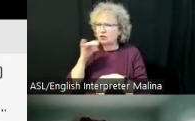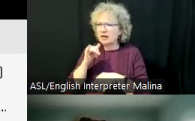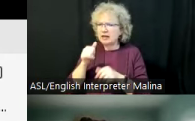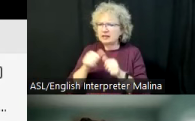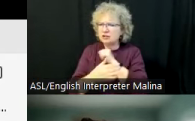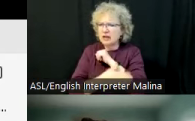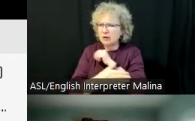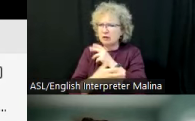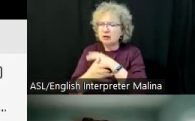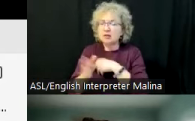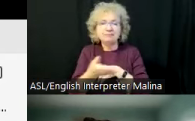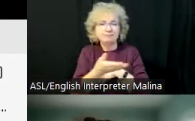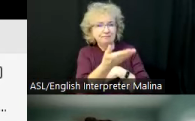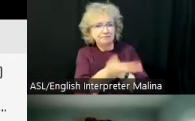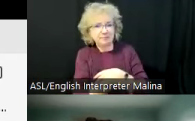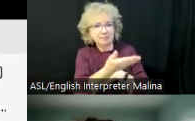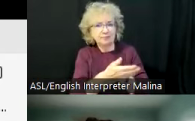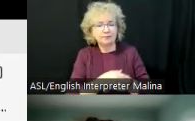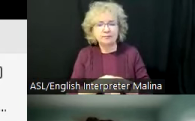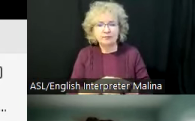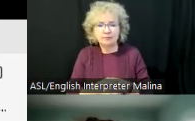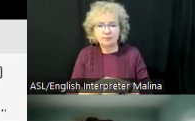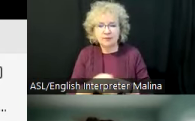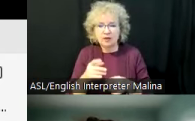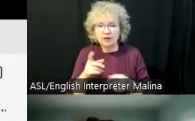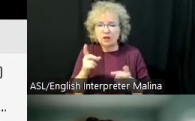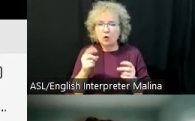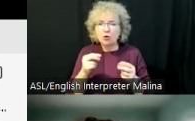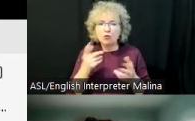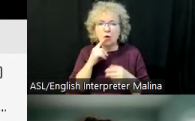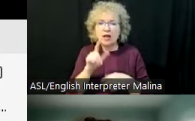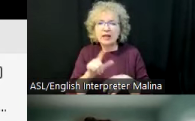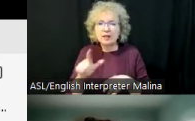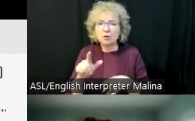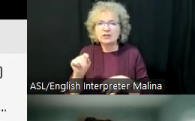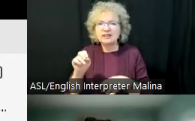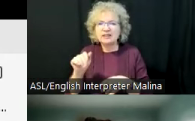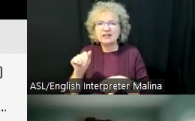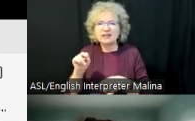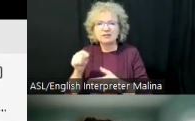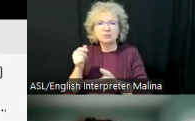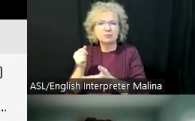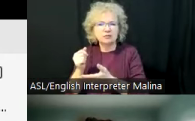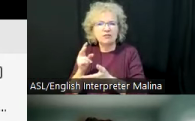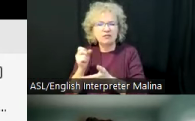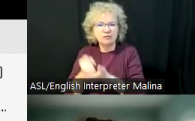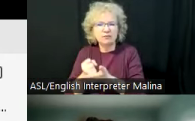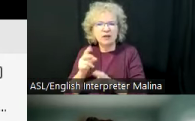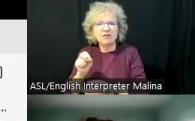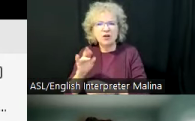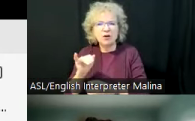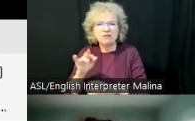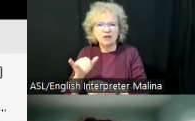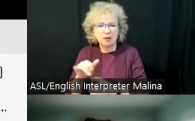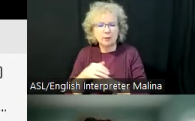It's right there. What kind of thing would you need to do landlord tenant verification? That's available as well. And